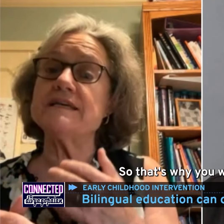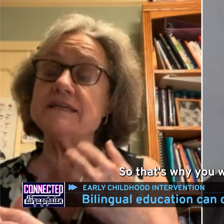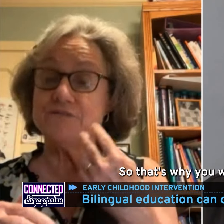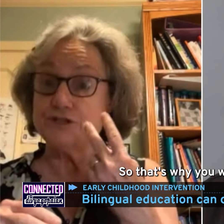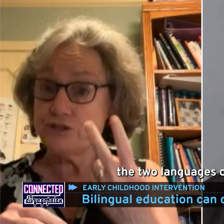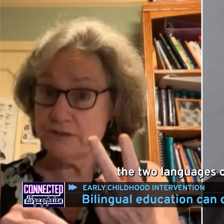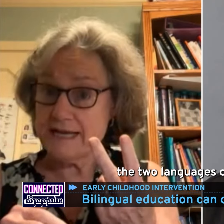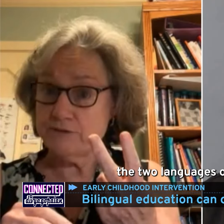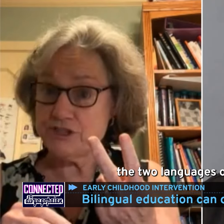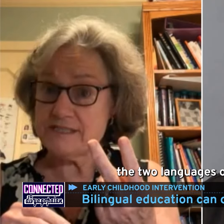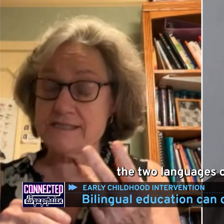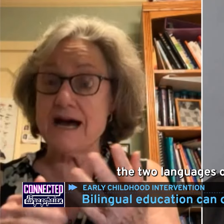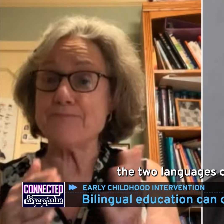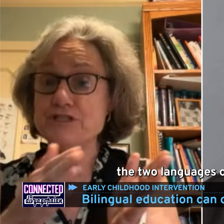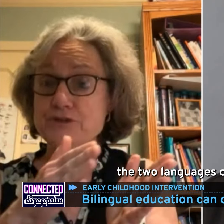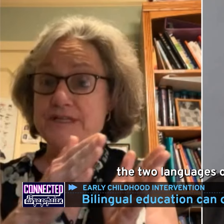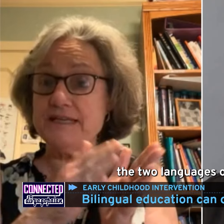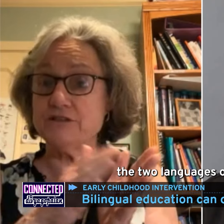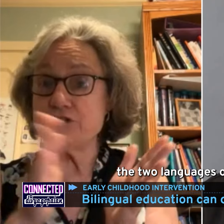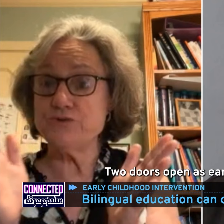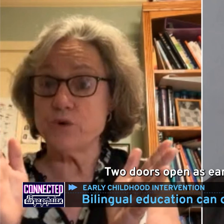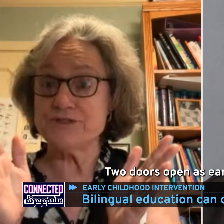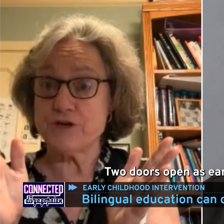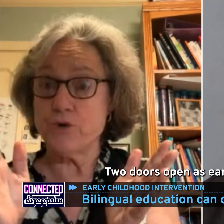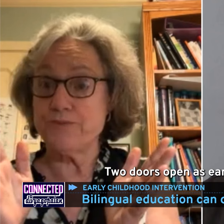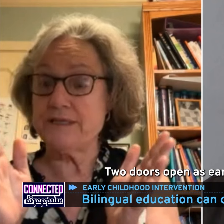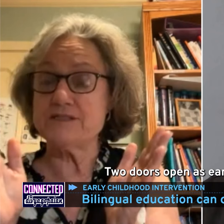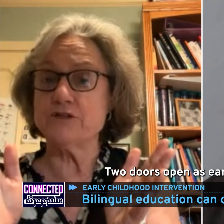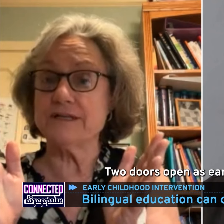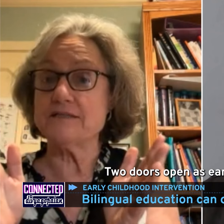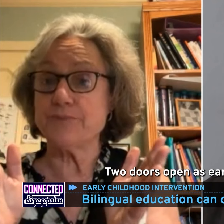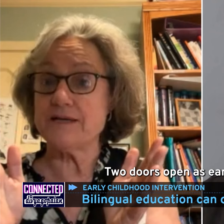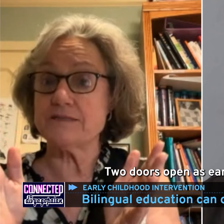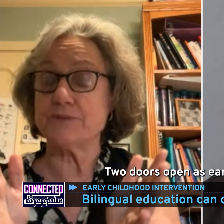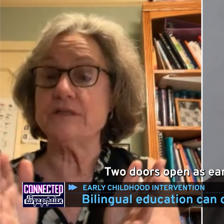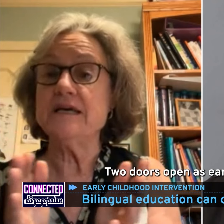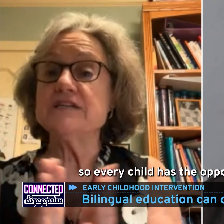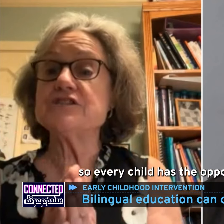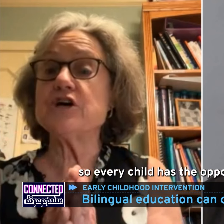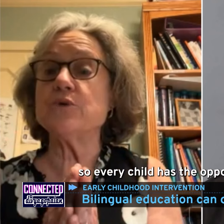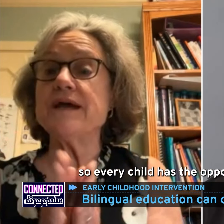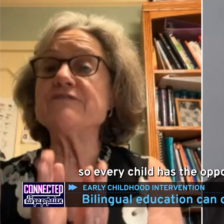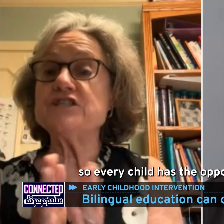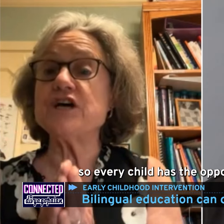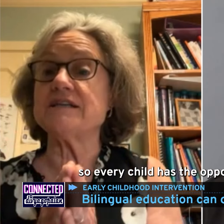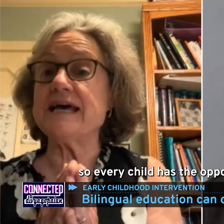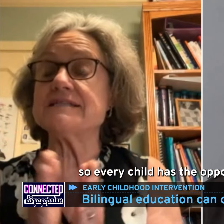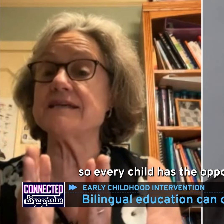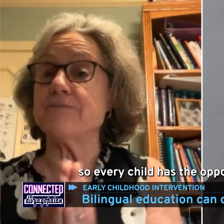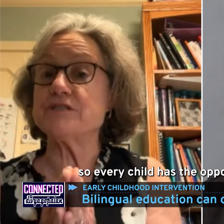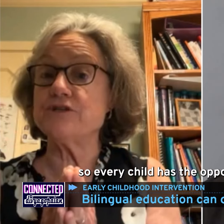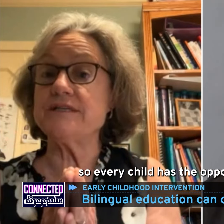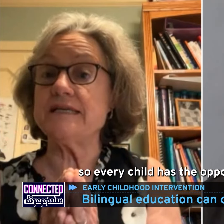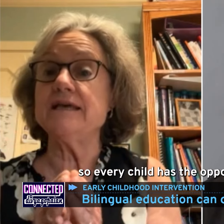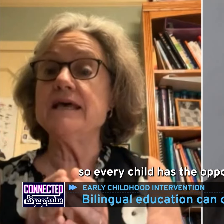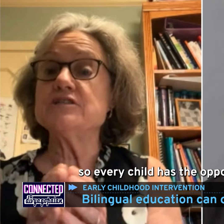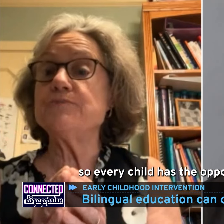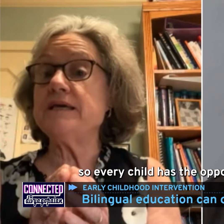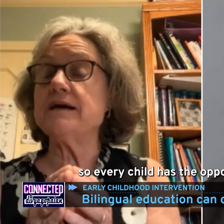give the two languages opportunity, two doors open as early as possible. So every child has the opportunity to